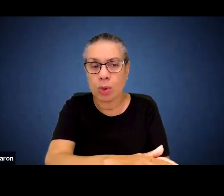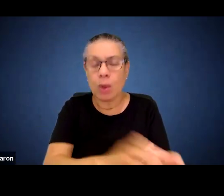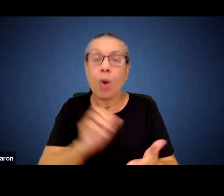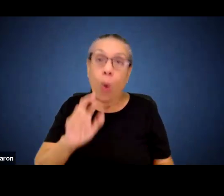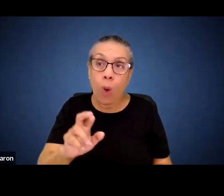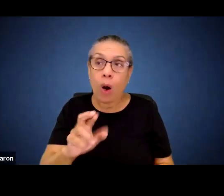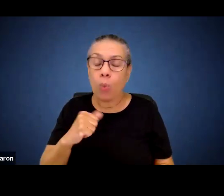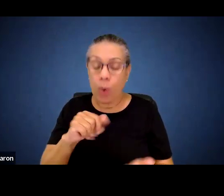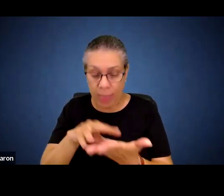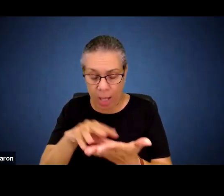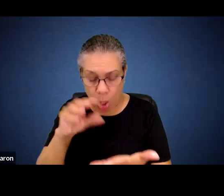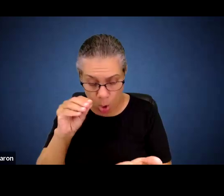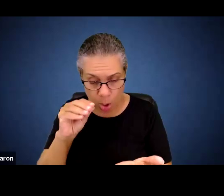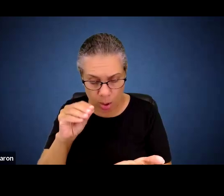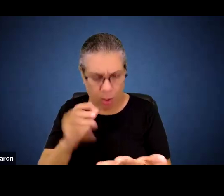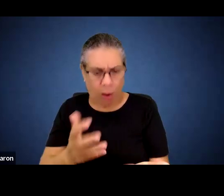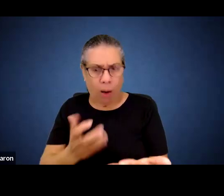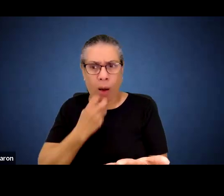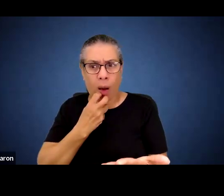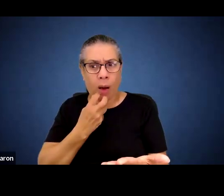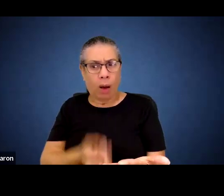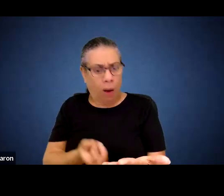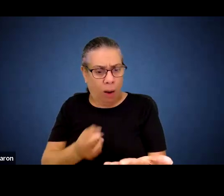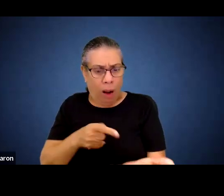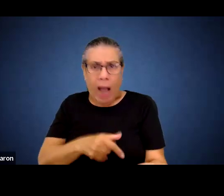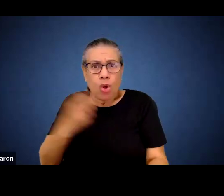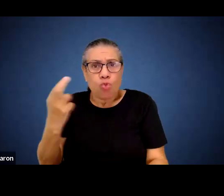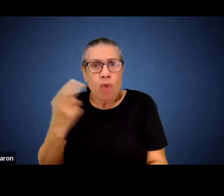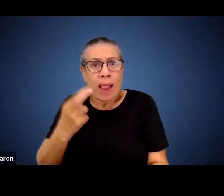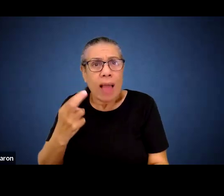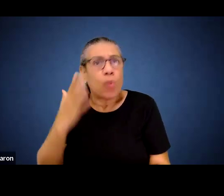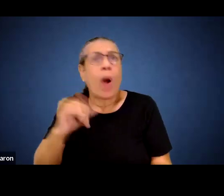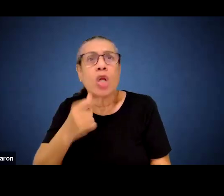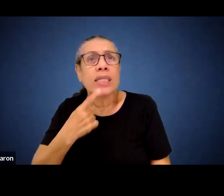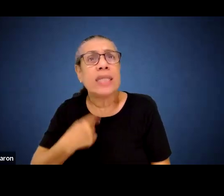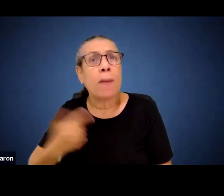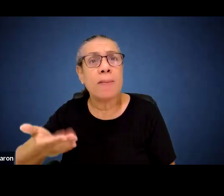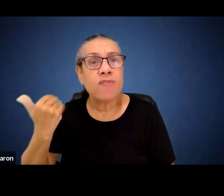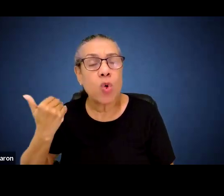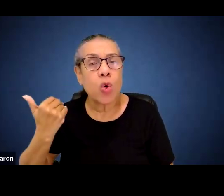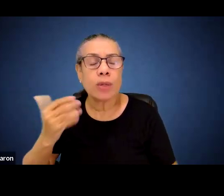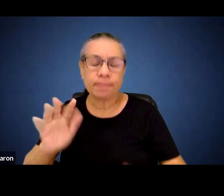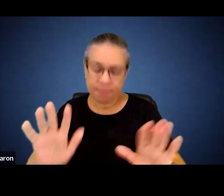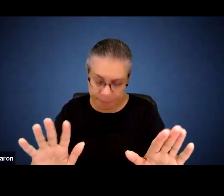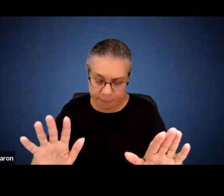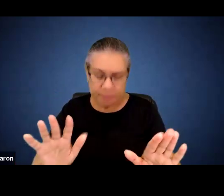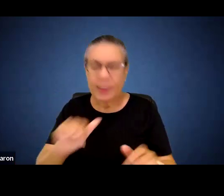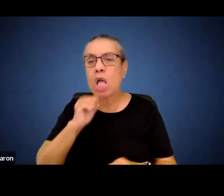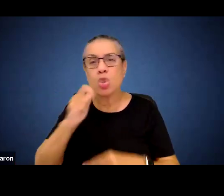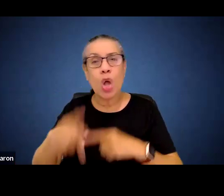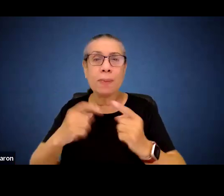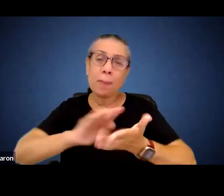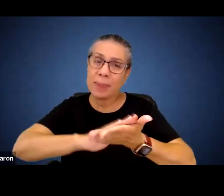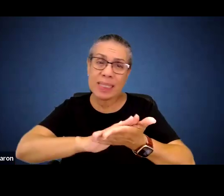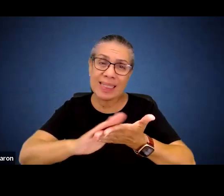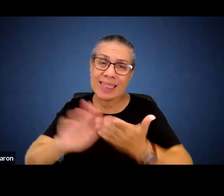when they do, they're alarmed that they didn't realize this at an earlier point. So it's not about being nice,